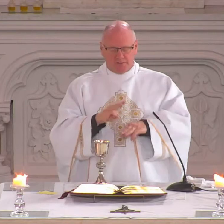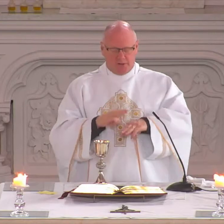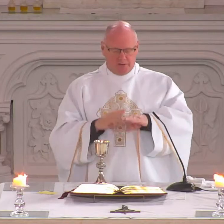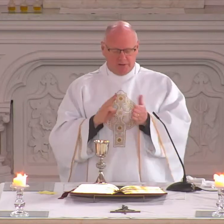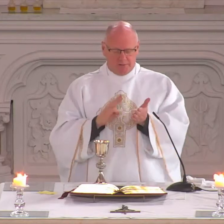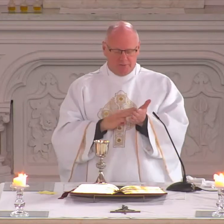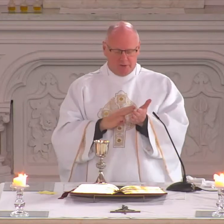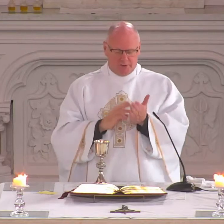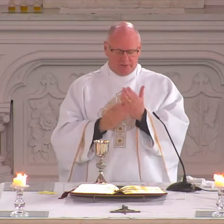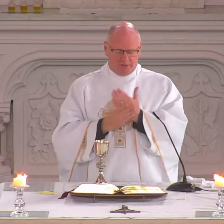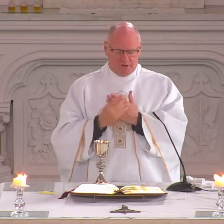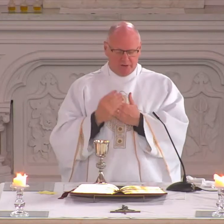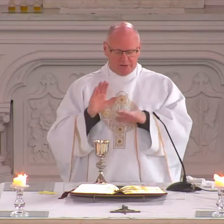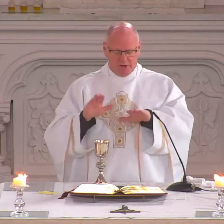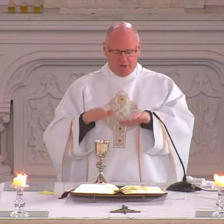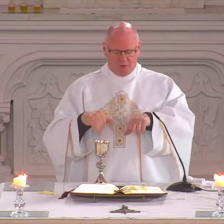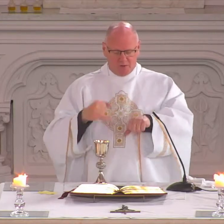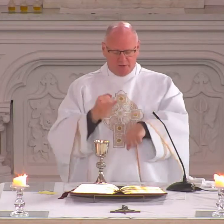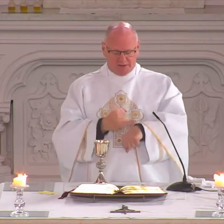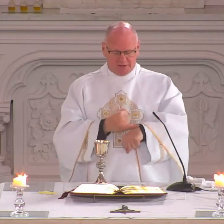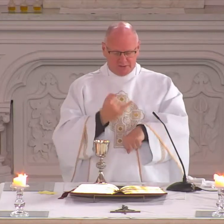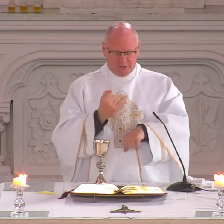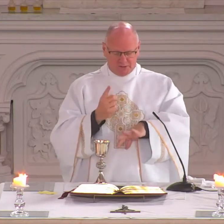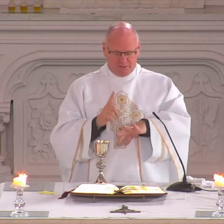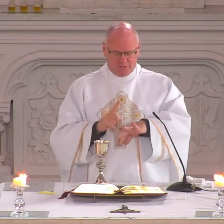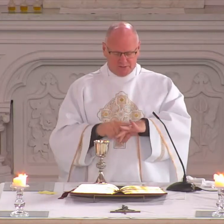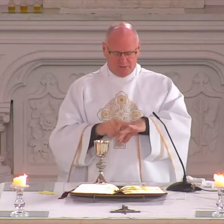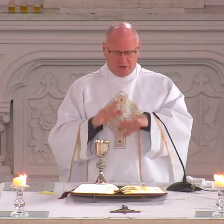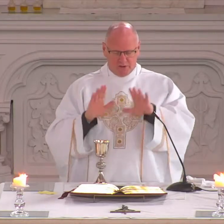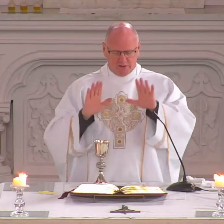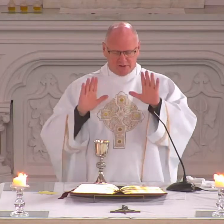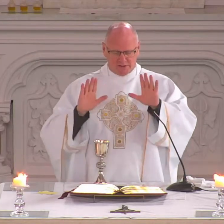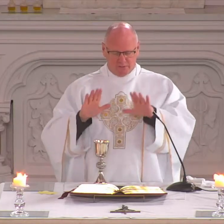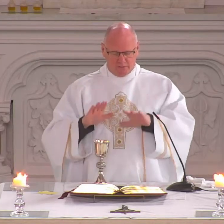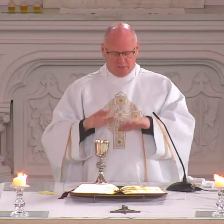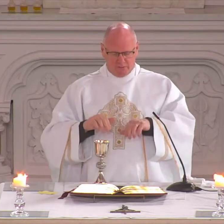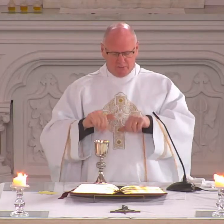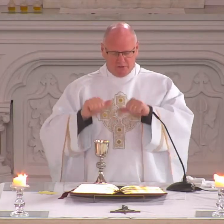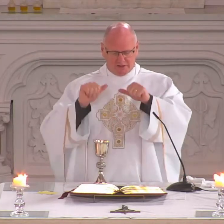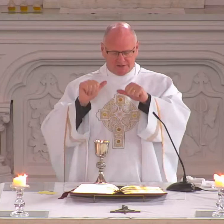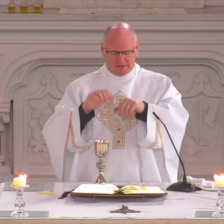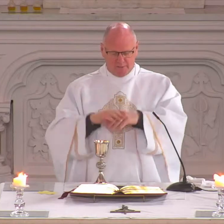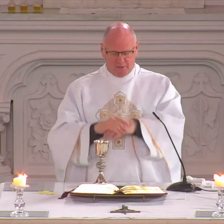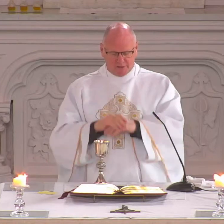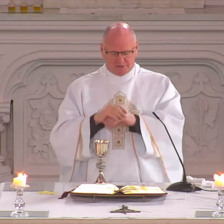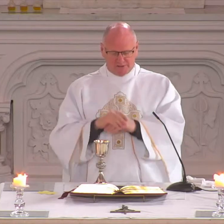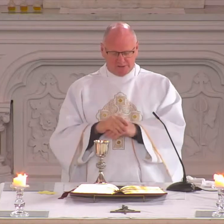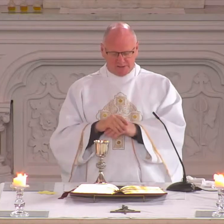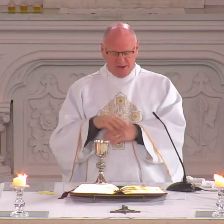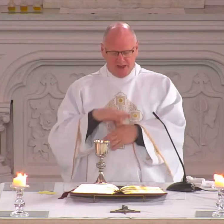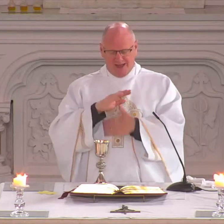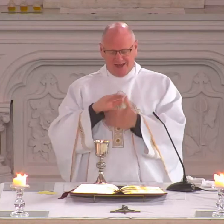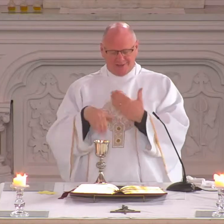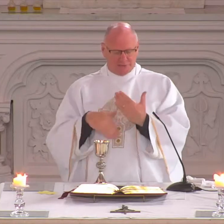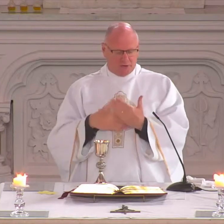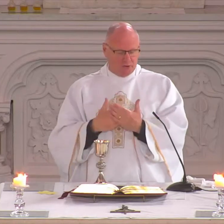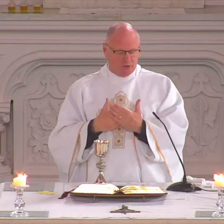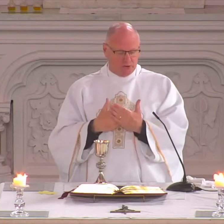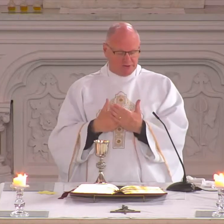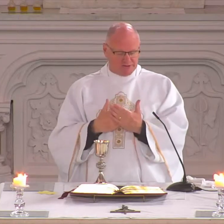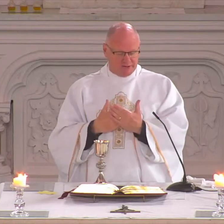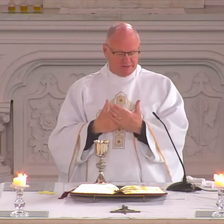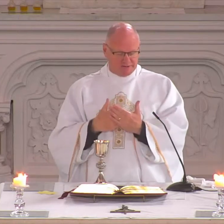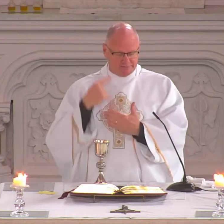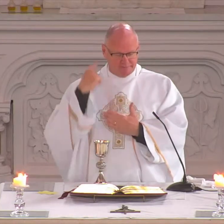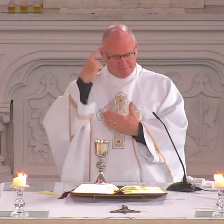Virgin Mary, Mother of God, with Blessed Joseph, her spouse, the Blessed Apostles, and all